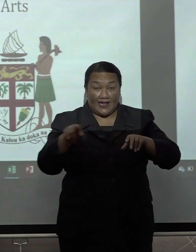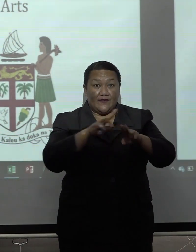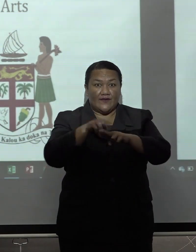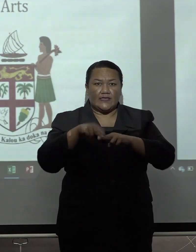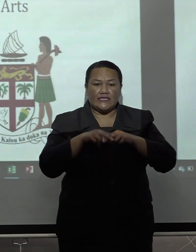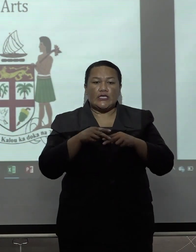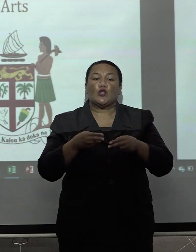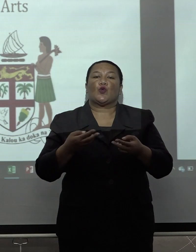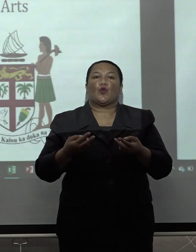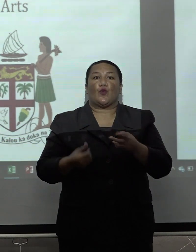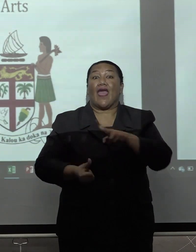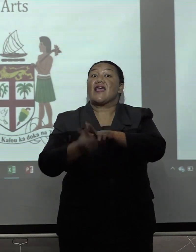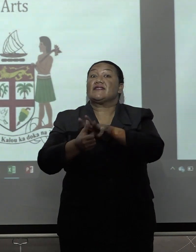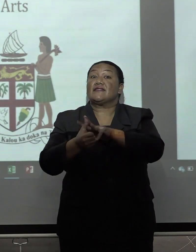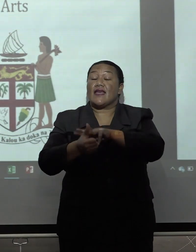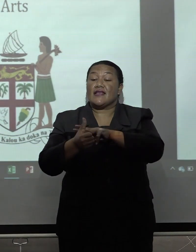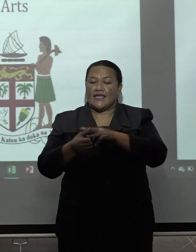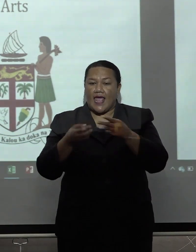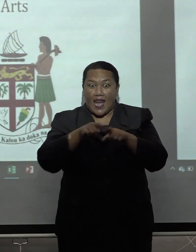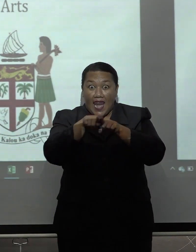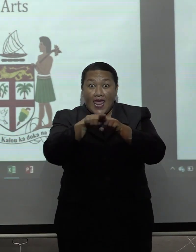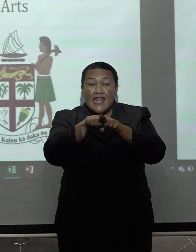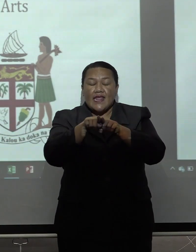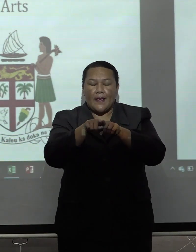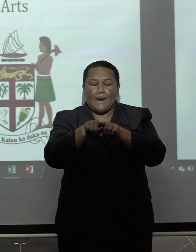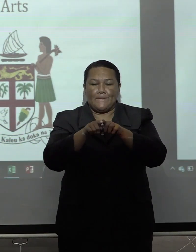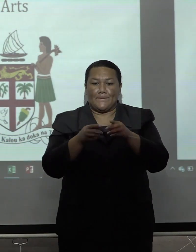materials at their fingertips.